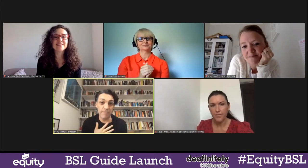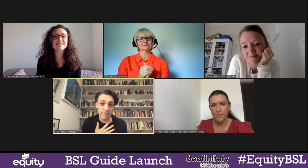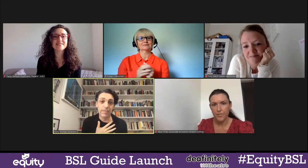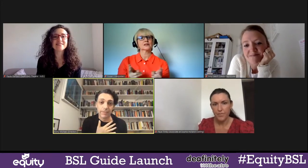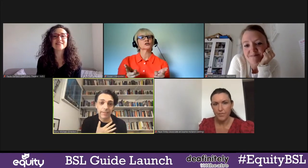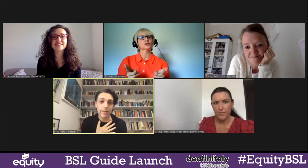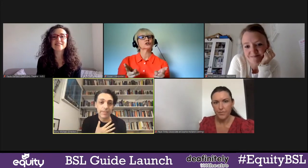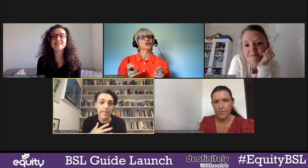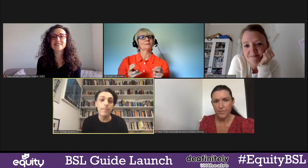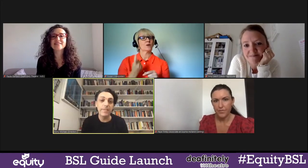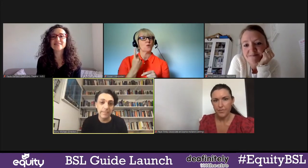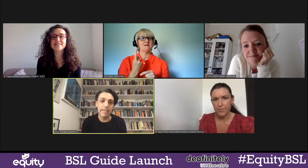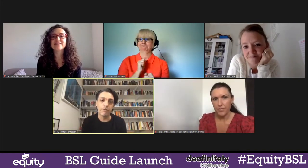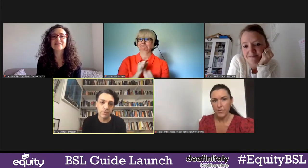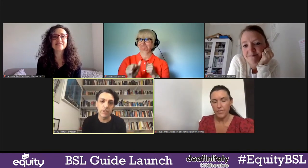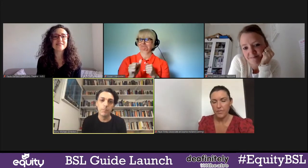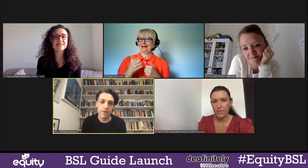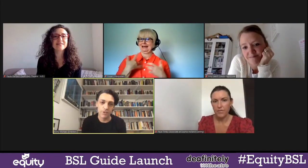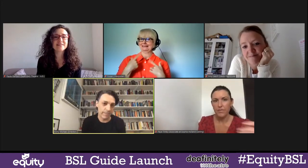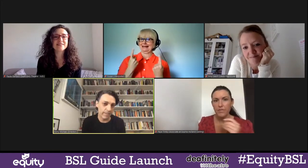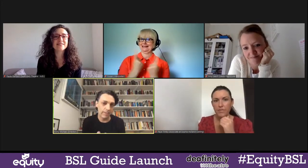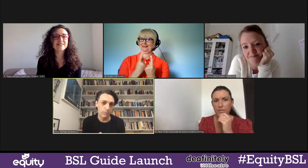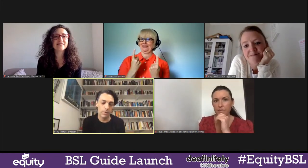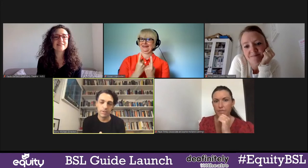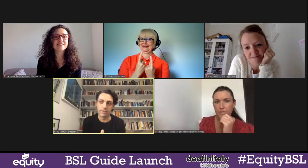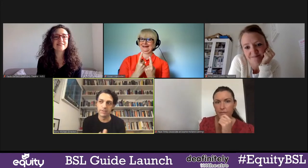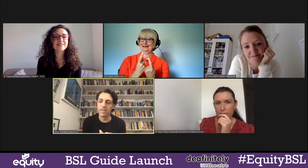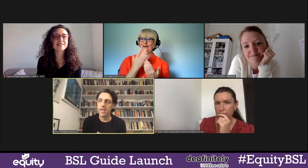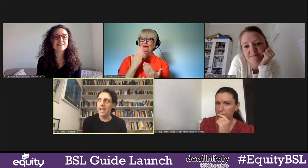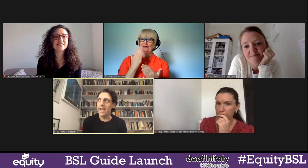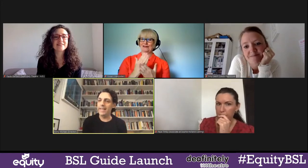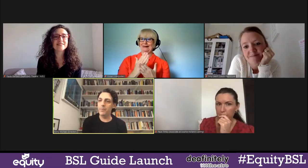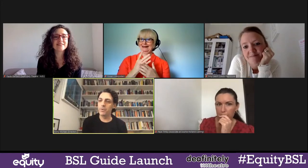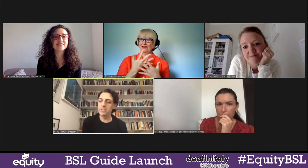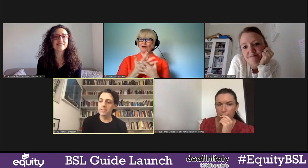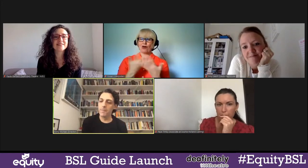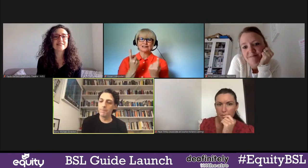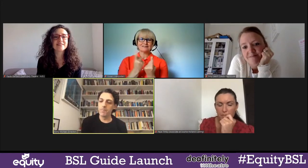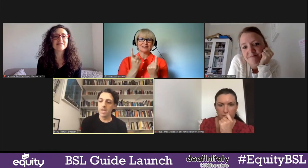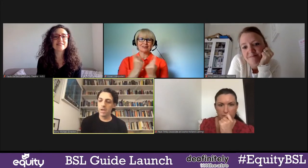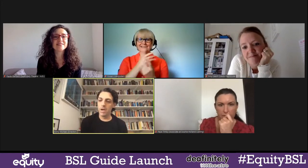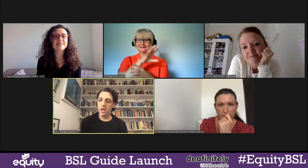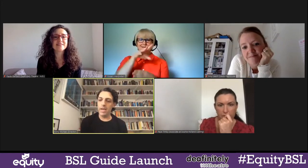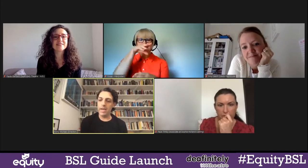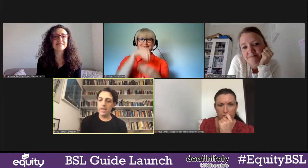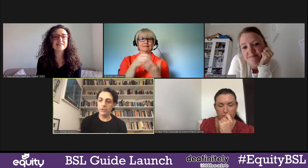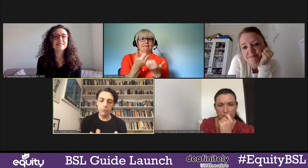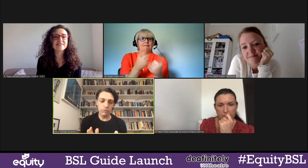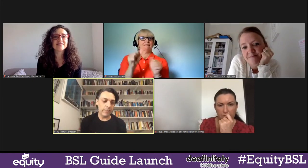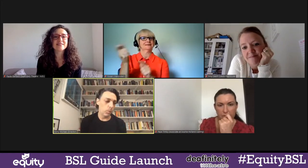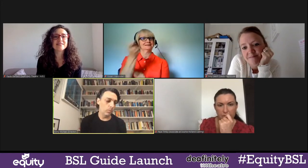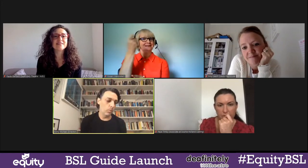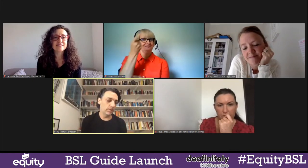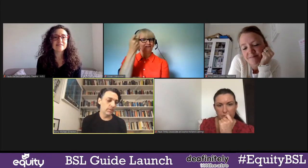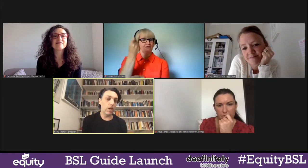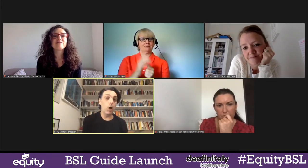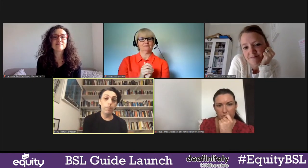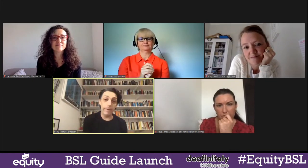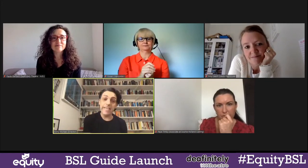done. It was a coming together of so much that kind of worked. And it was two things. One was the whole piece was